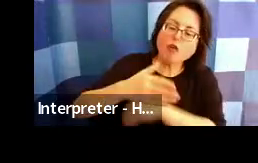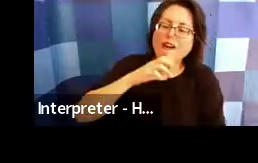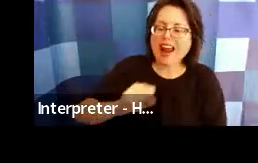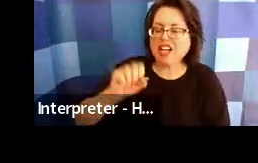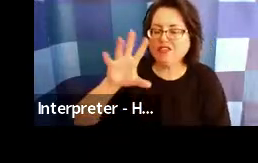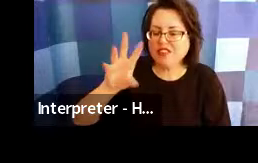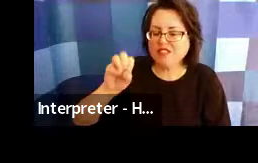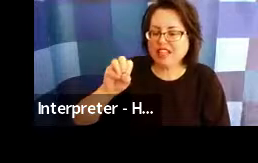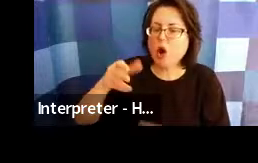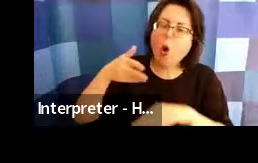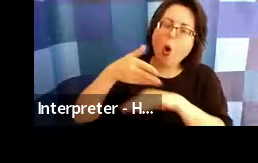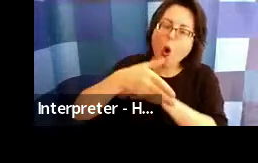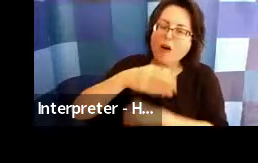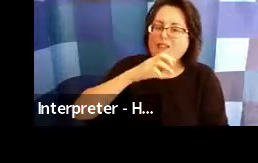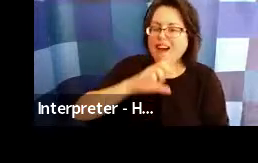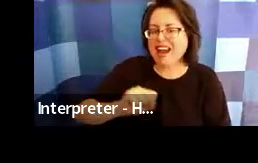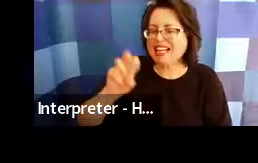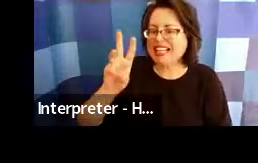70?